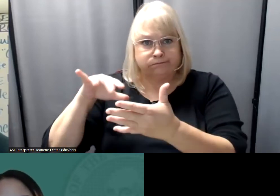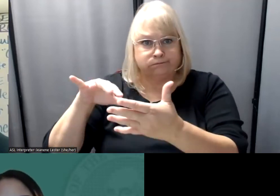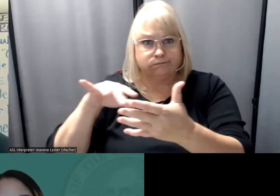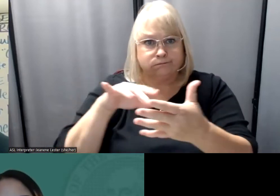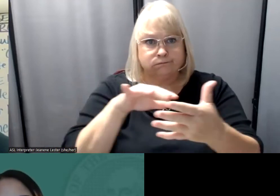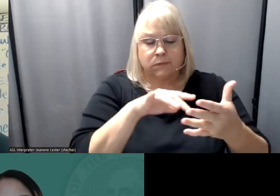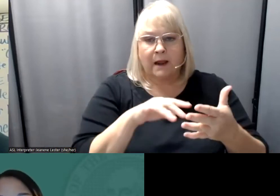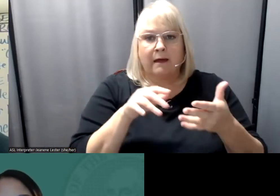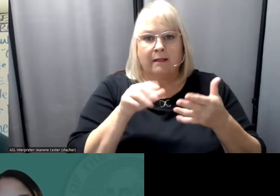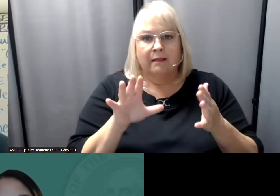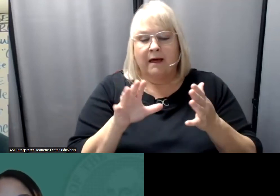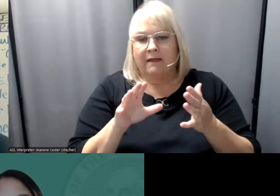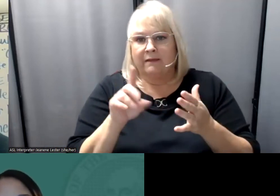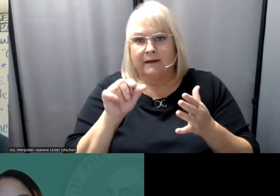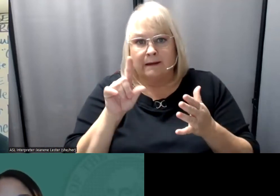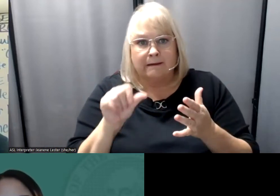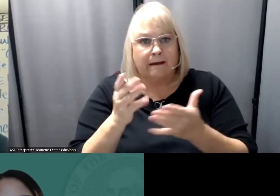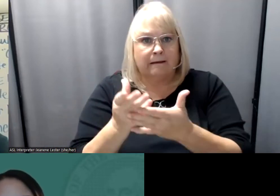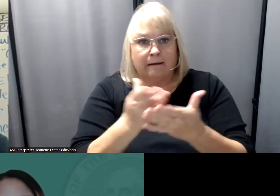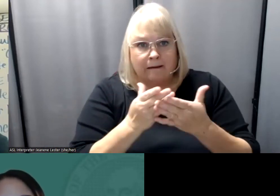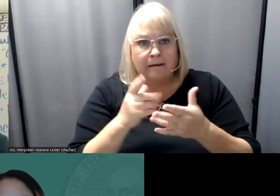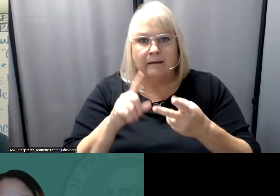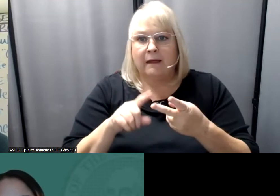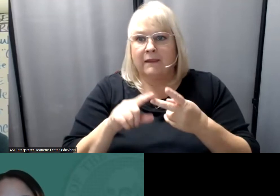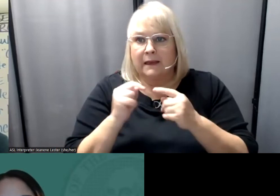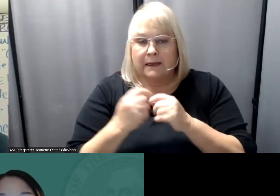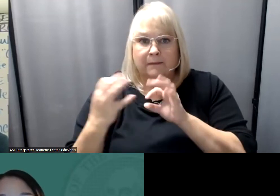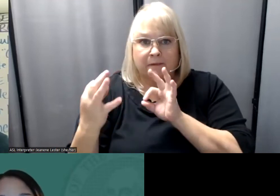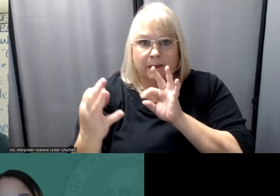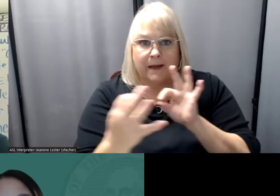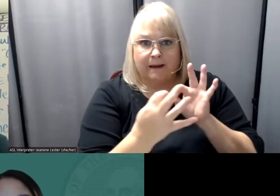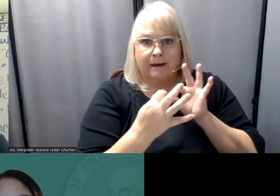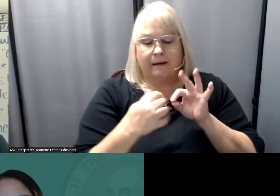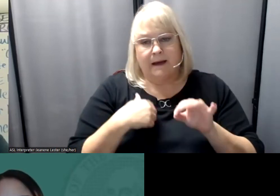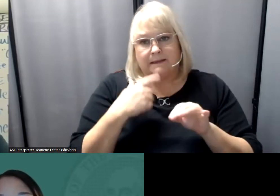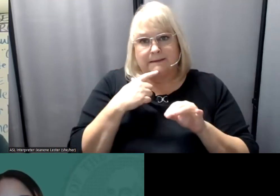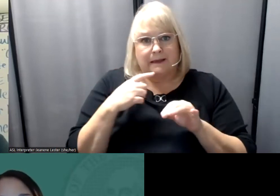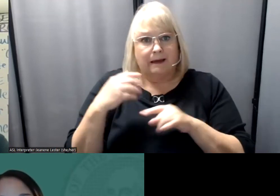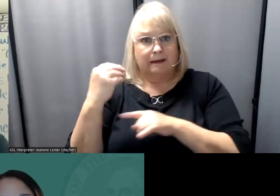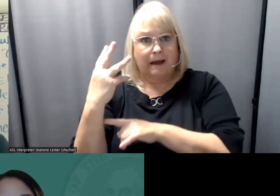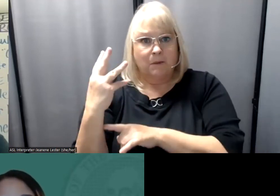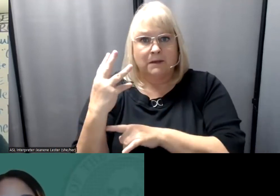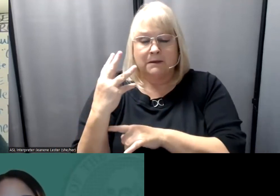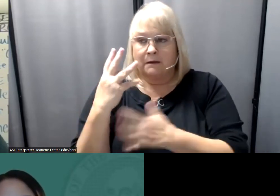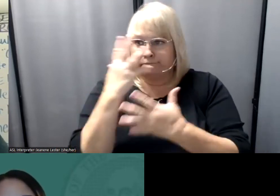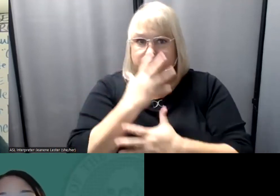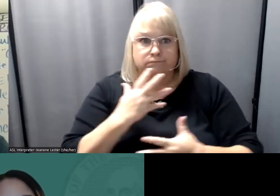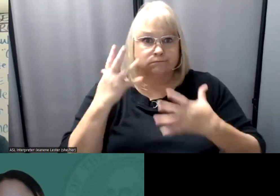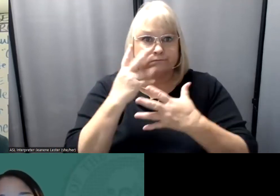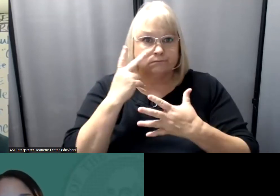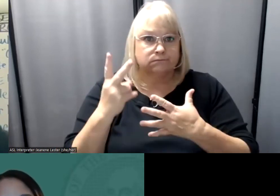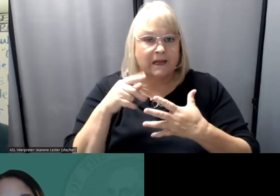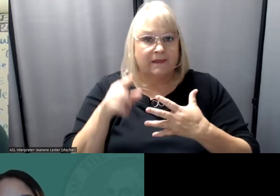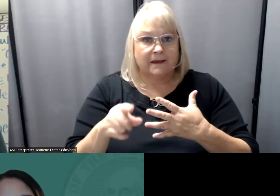tell you what that would be and let the team tell you. Yeah. I'd say cameras on. It's an online